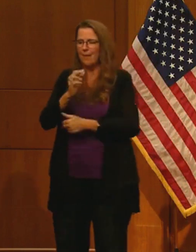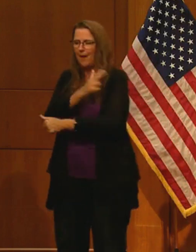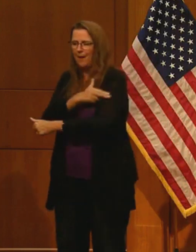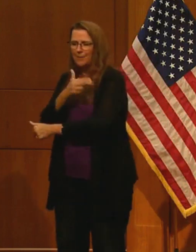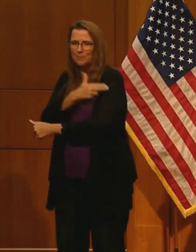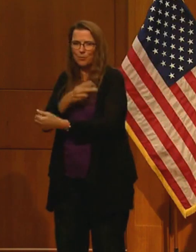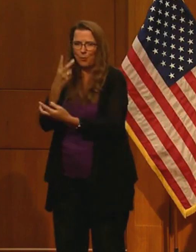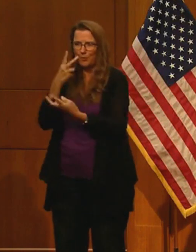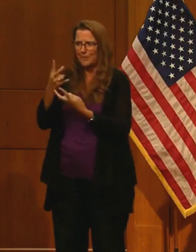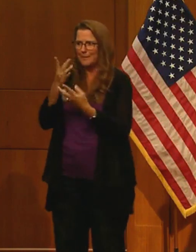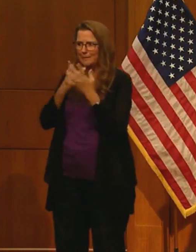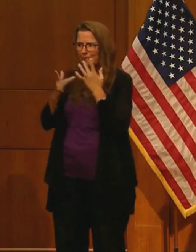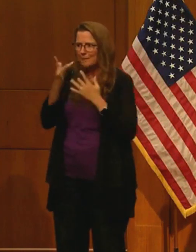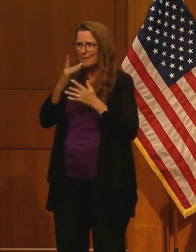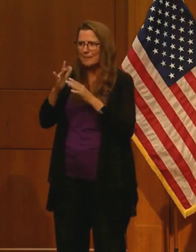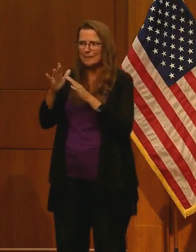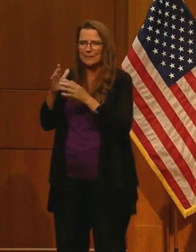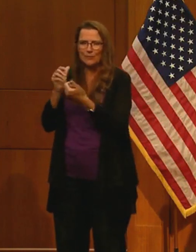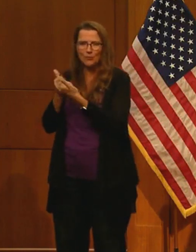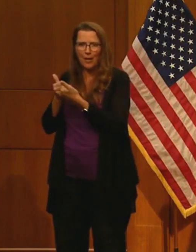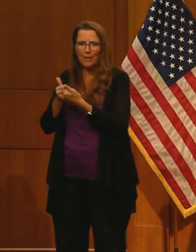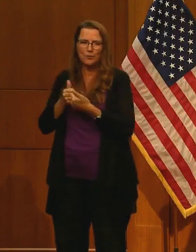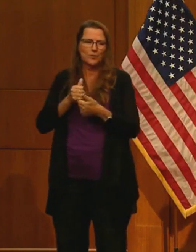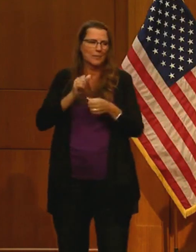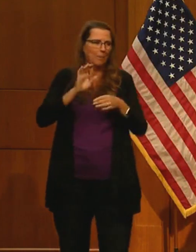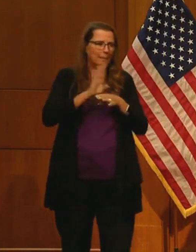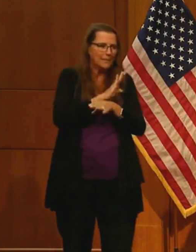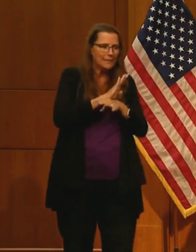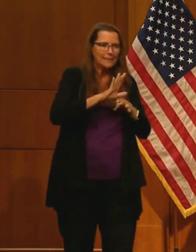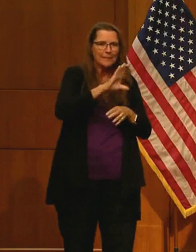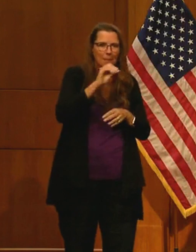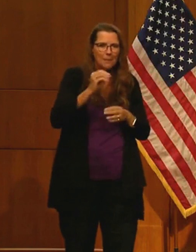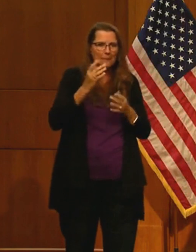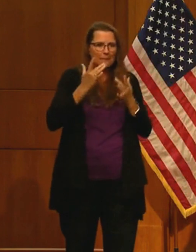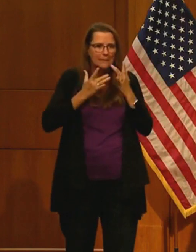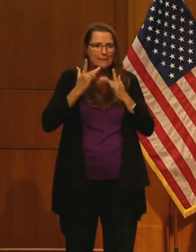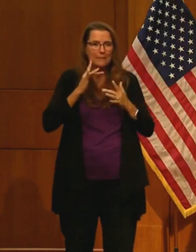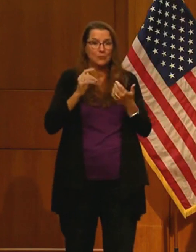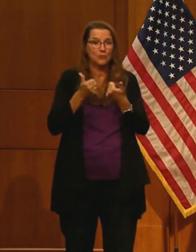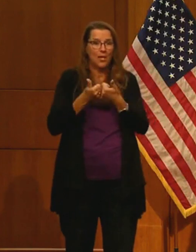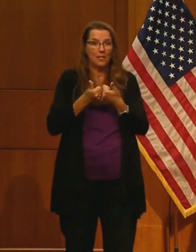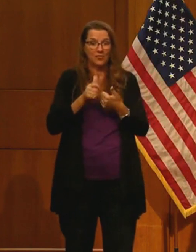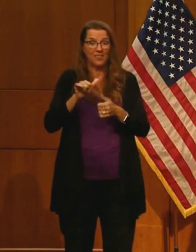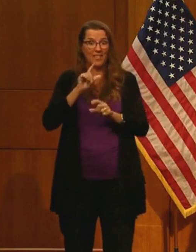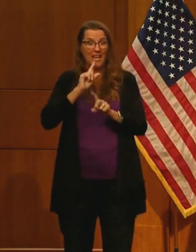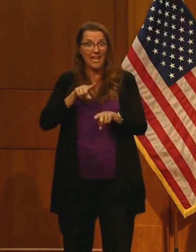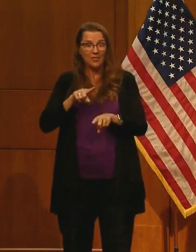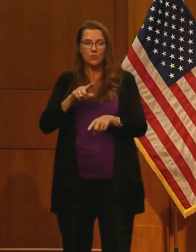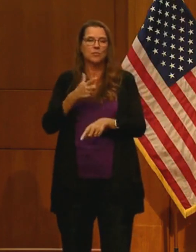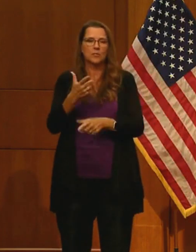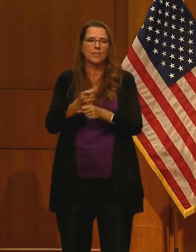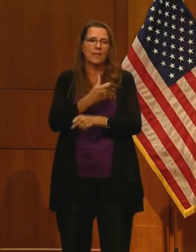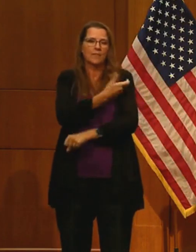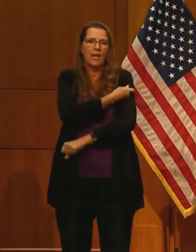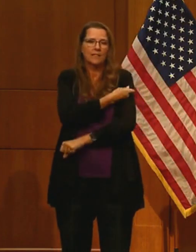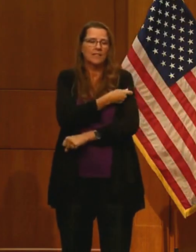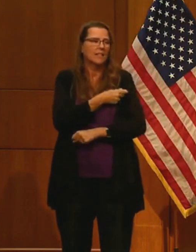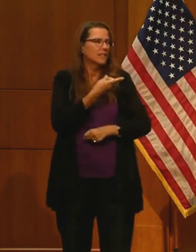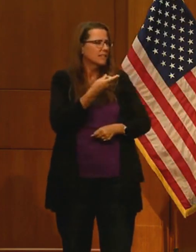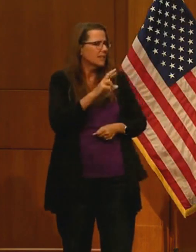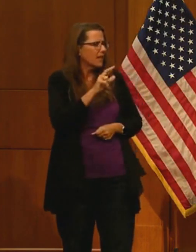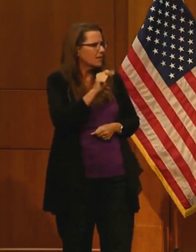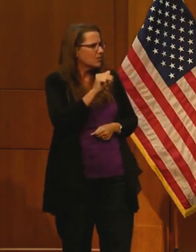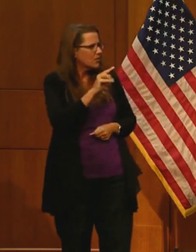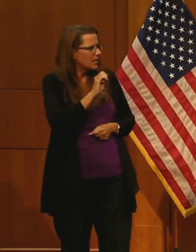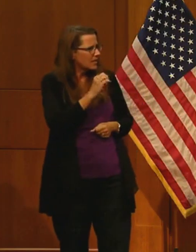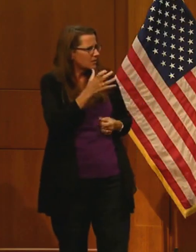challenges. Businesses are seeing challenges. And the answer to those challenges is to get vaccinated. But Dr. Lane, do you maybe